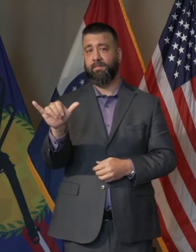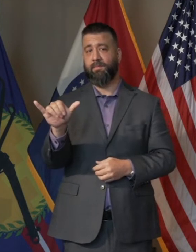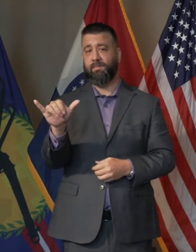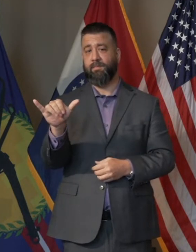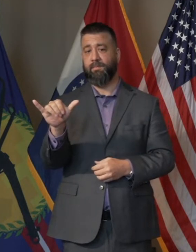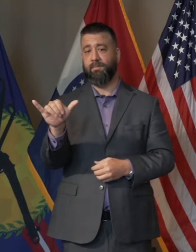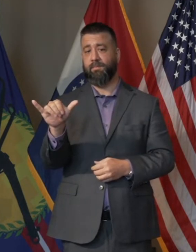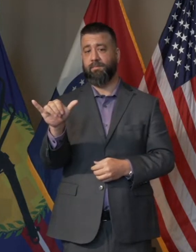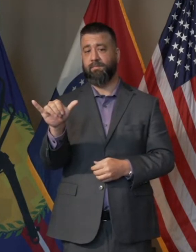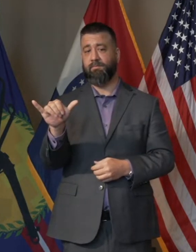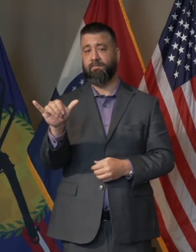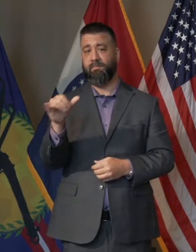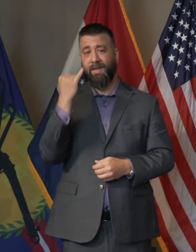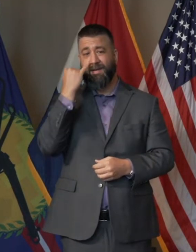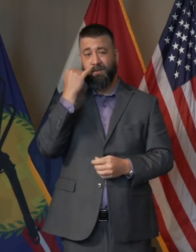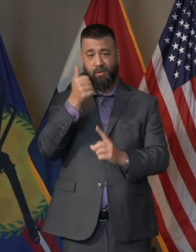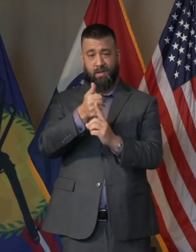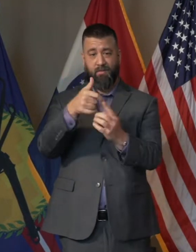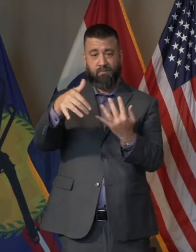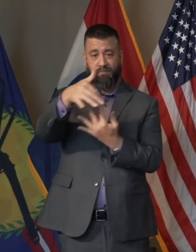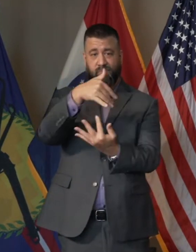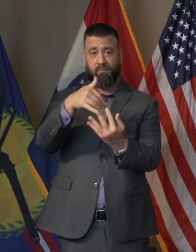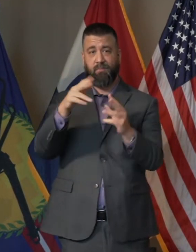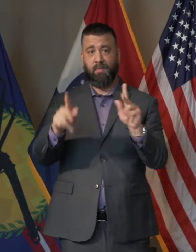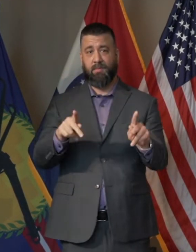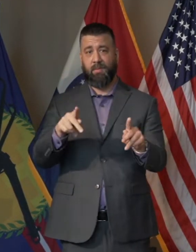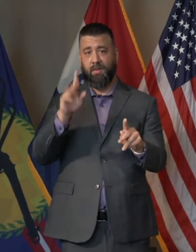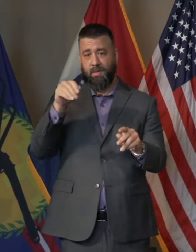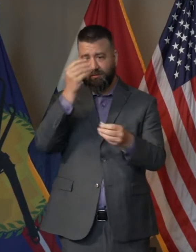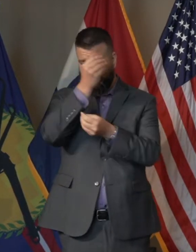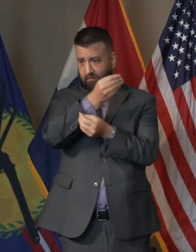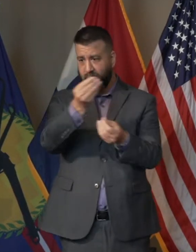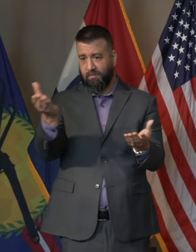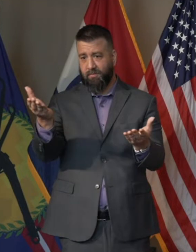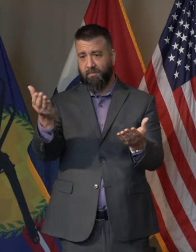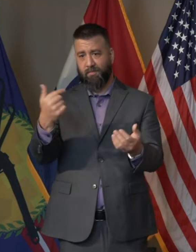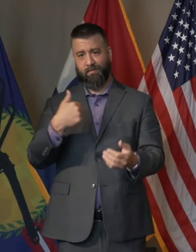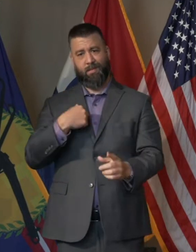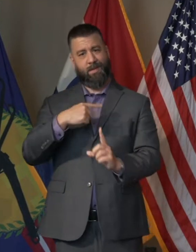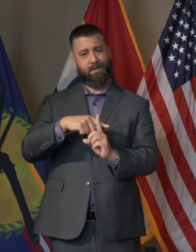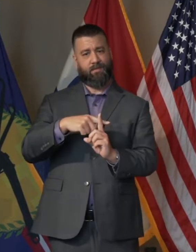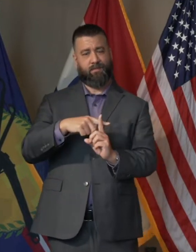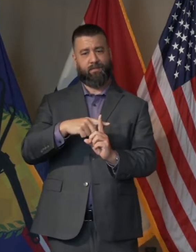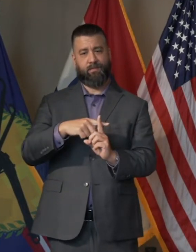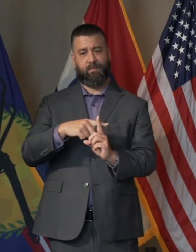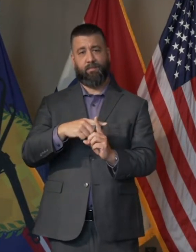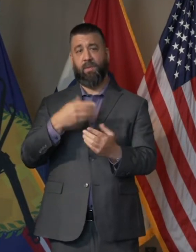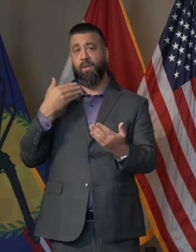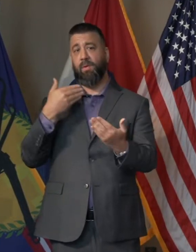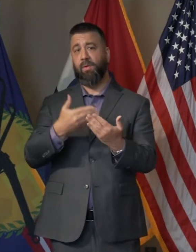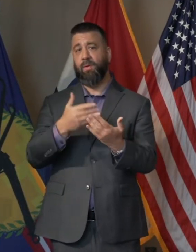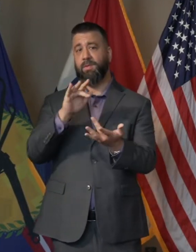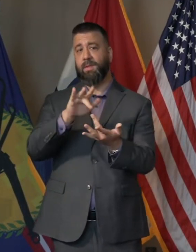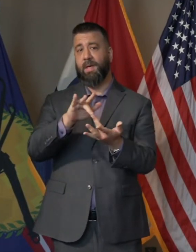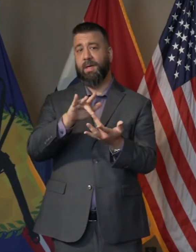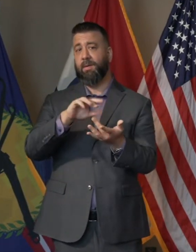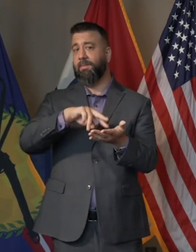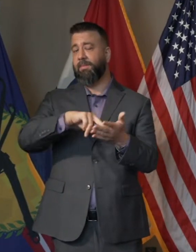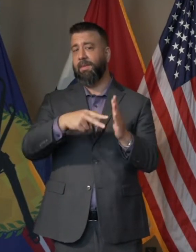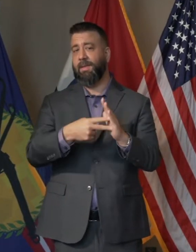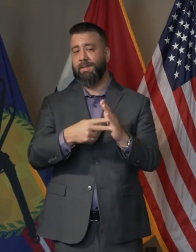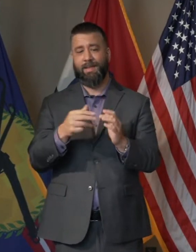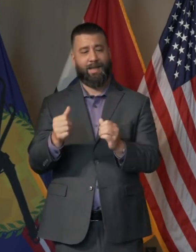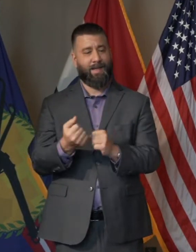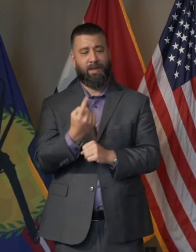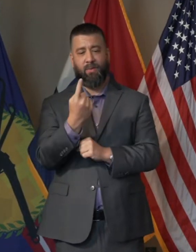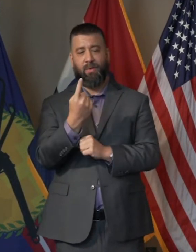notify everyone who you've been in close contact with so they can quarantine. And a close contact is defined as anyone who